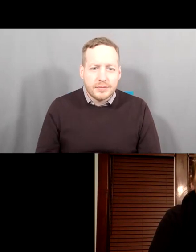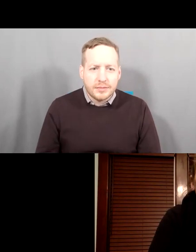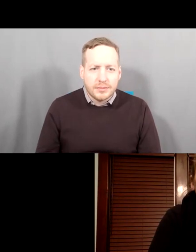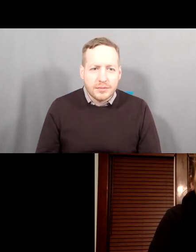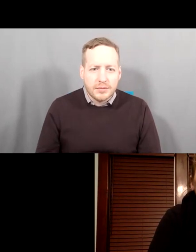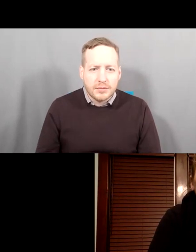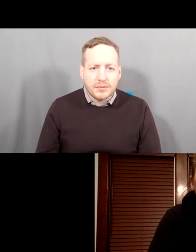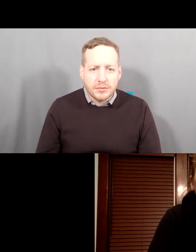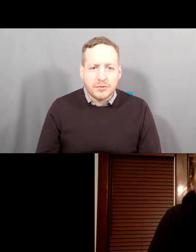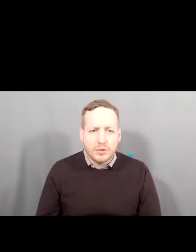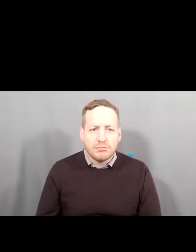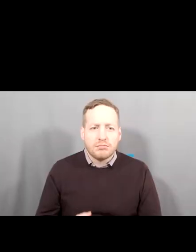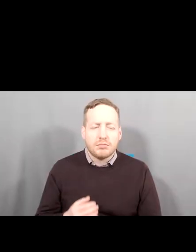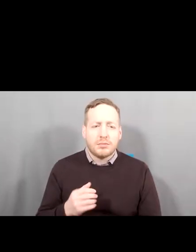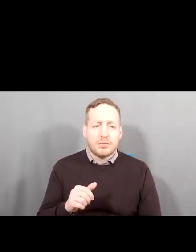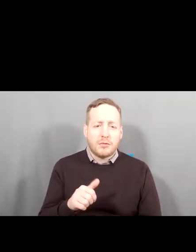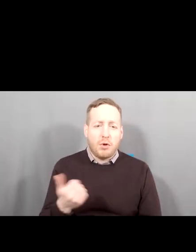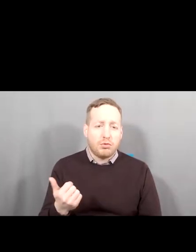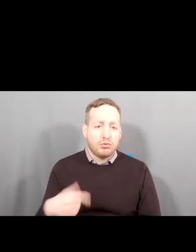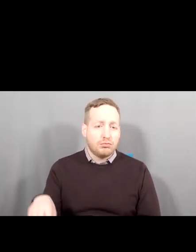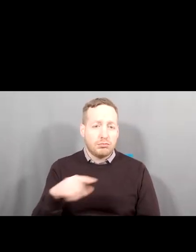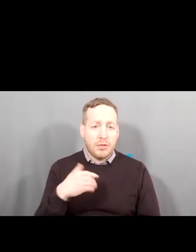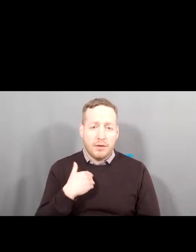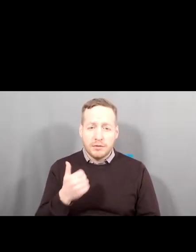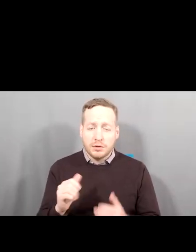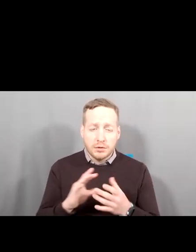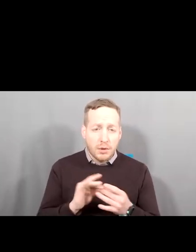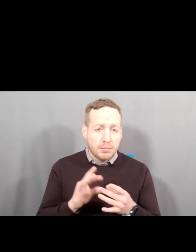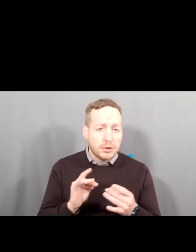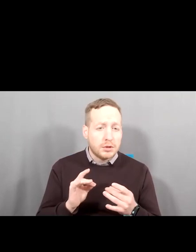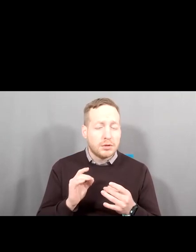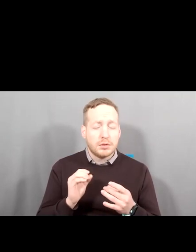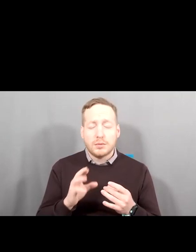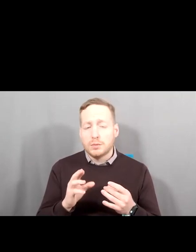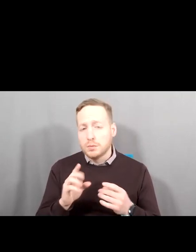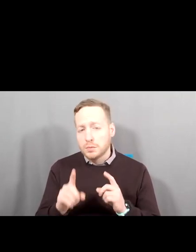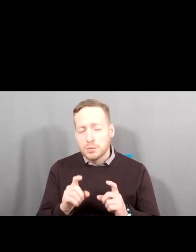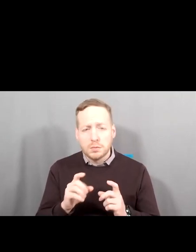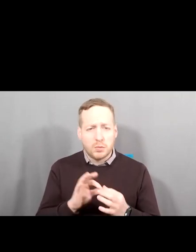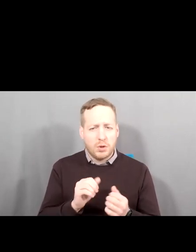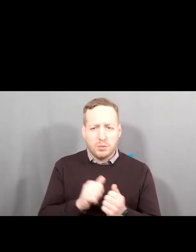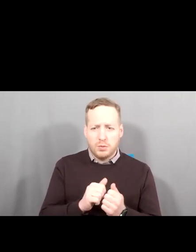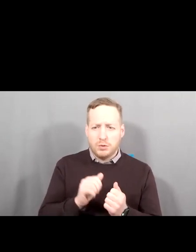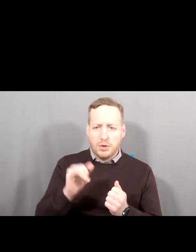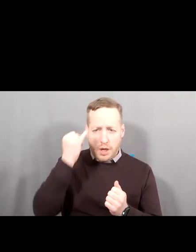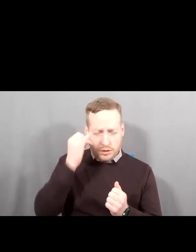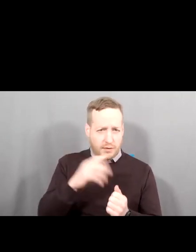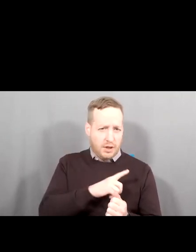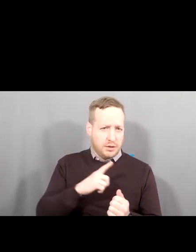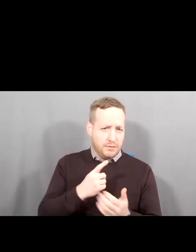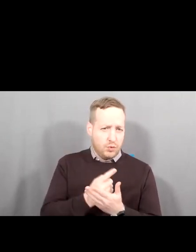involvement early on. Yes. Thank you, Tim saying. Other comments or questions